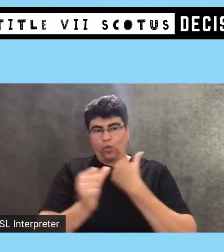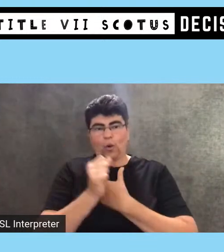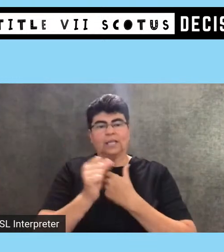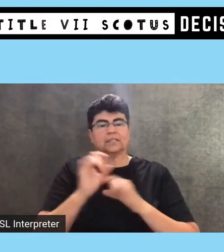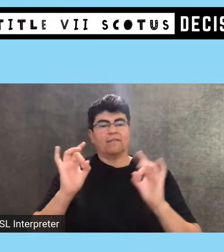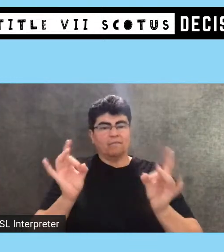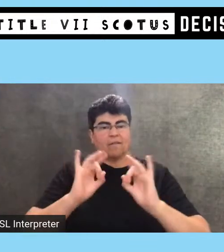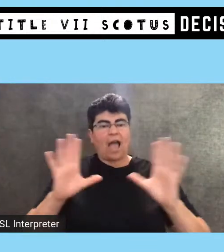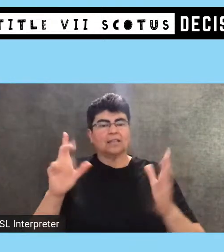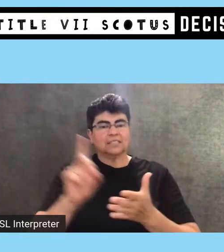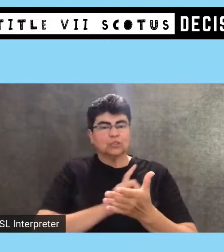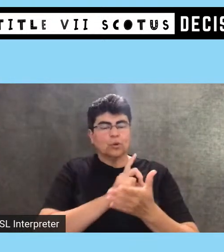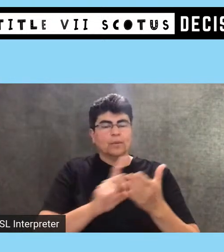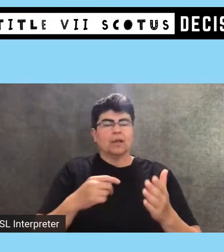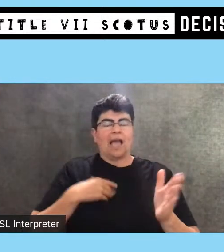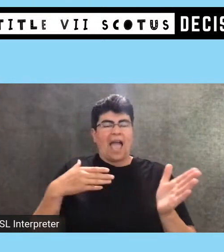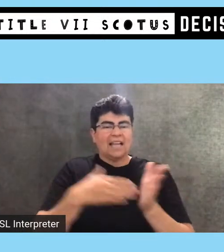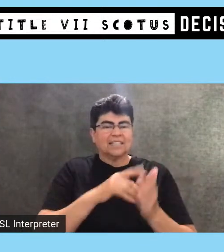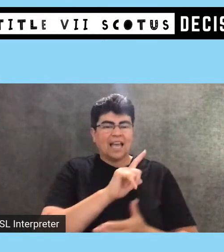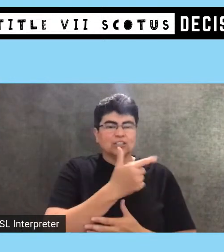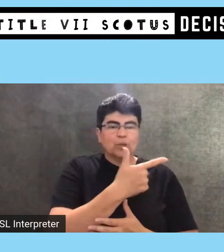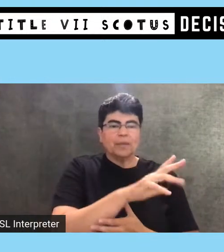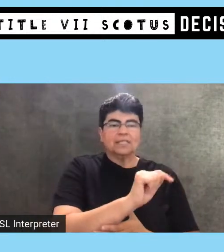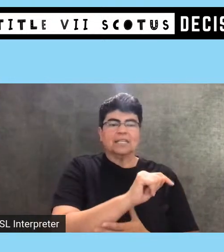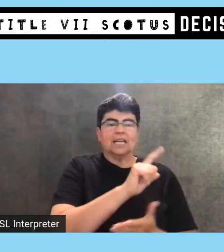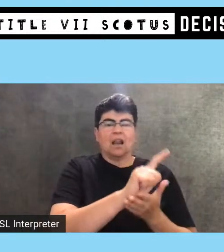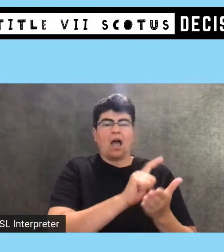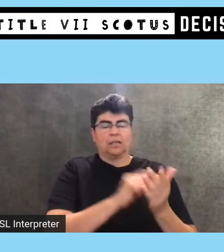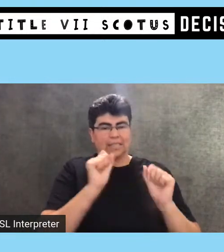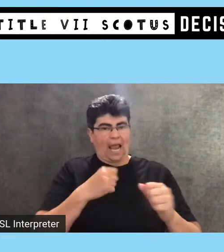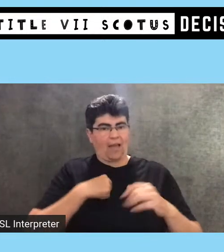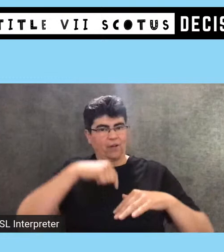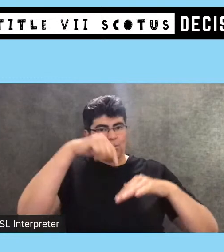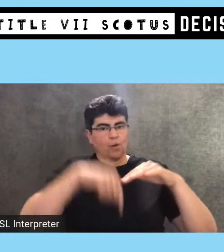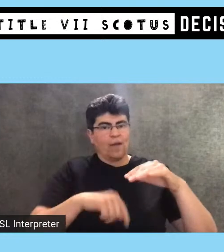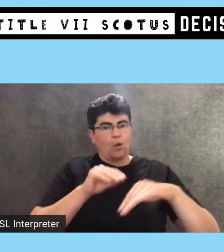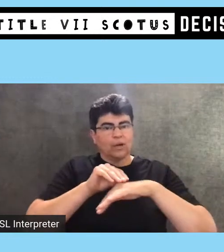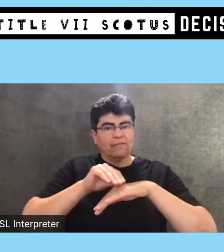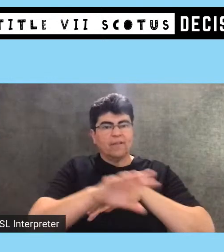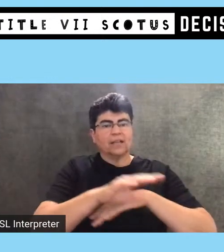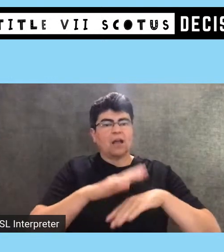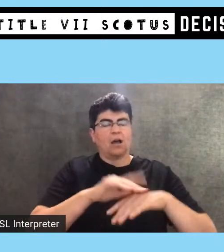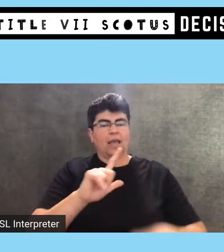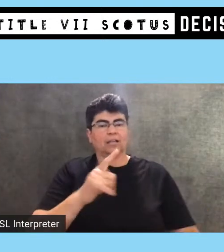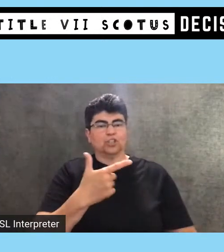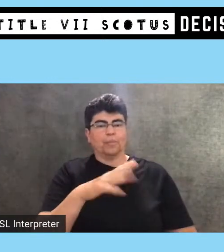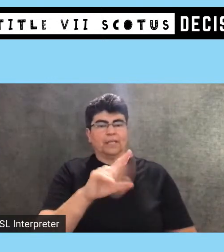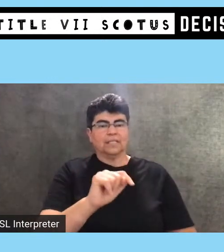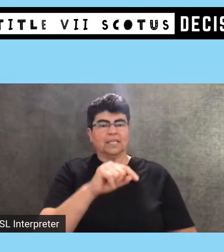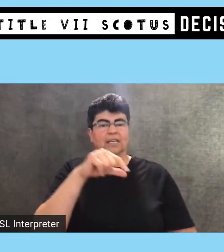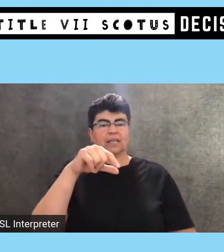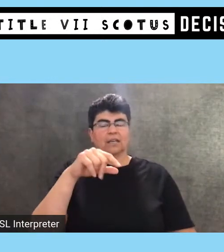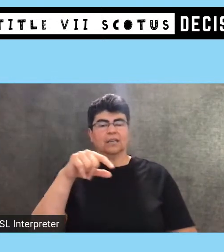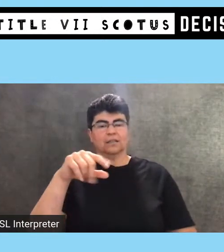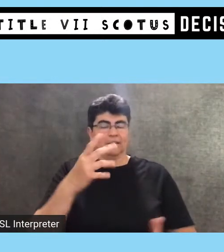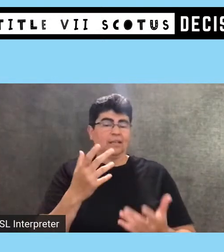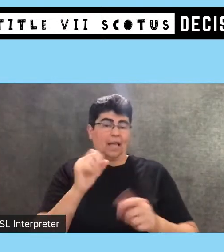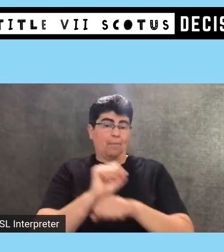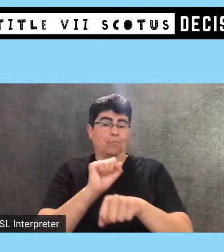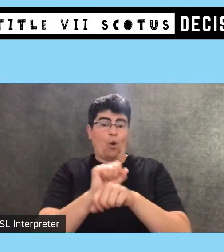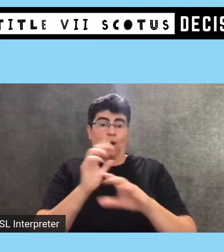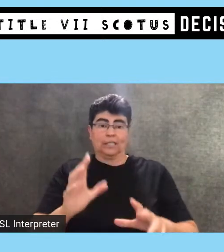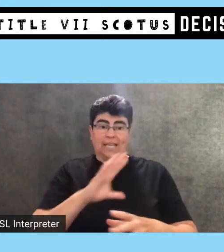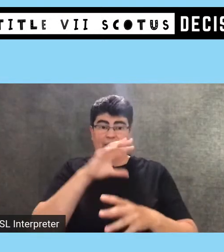discrimination and anti-LGBT laws can have a profound effect on LGBT employees, including anyone within